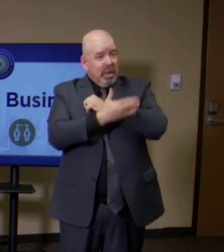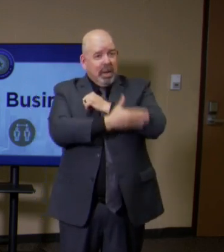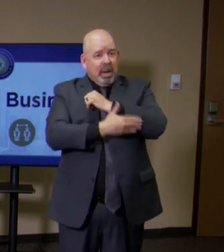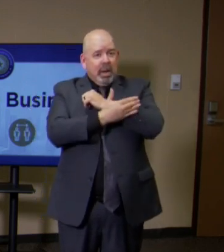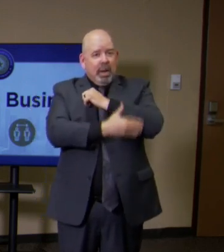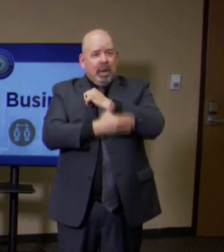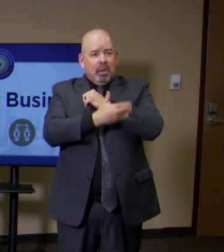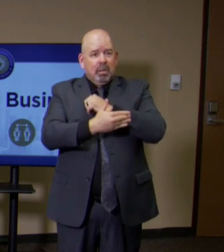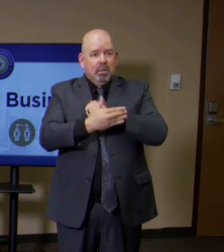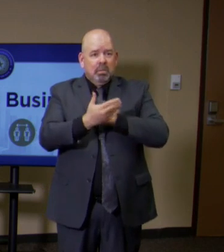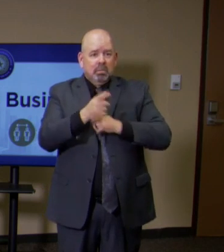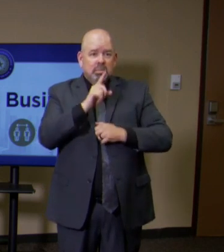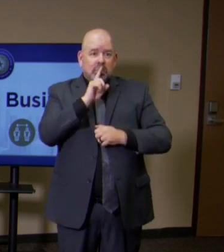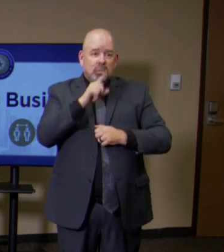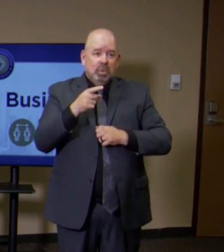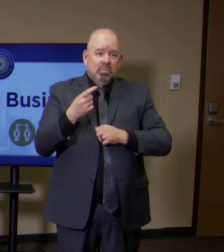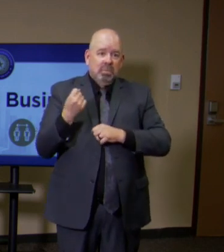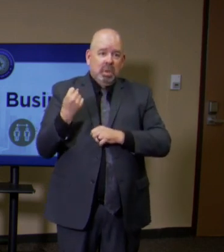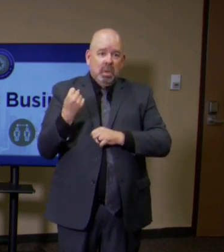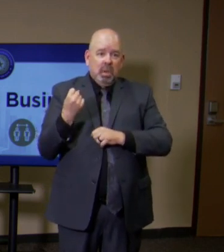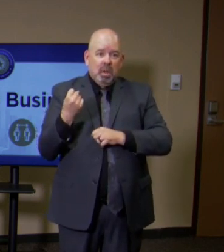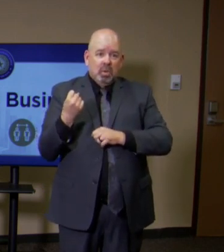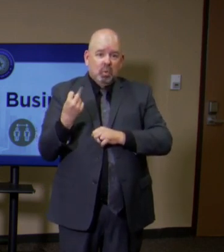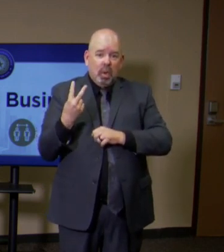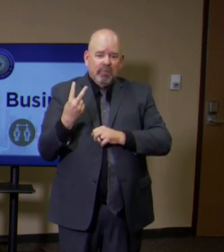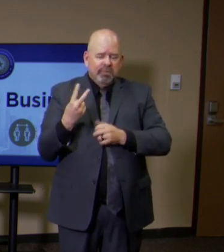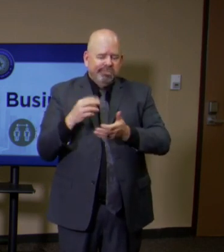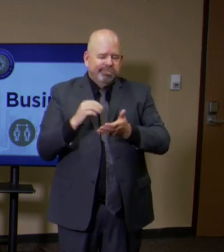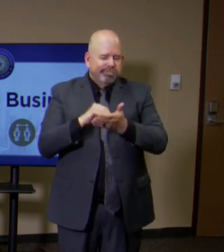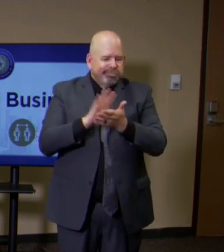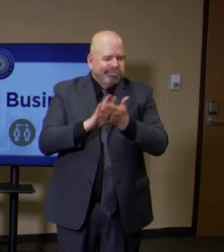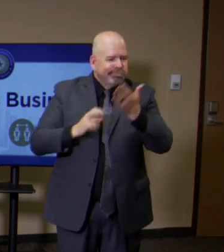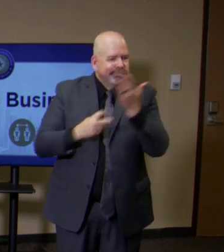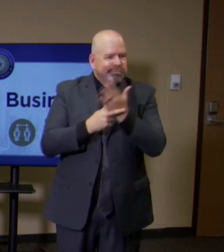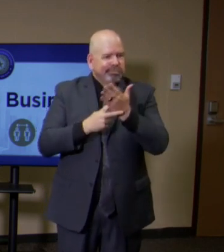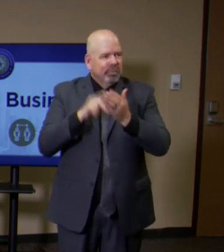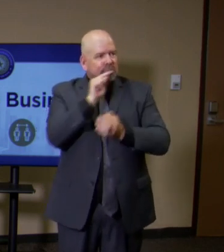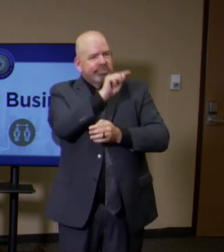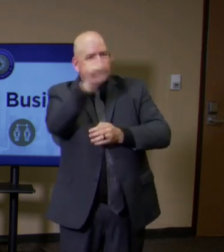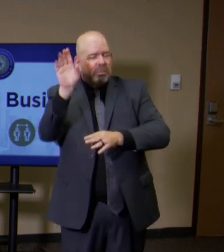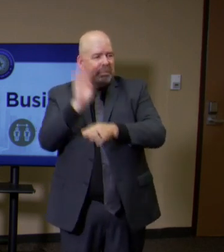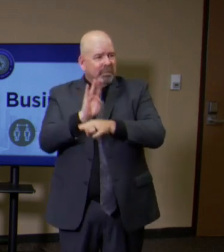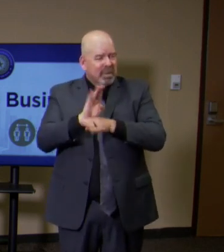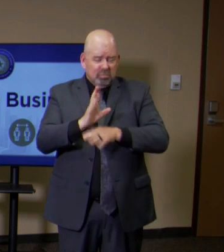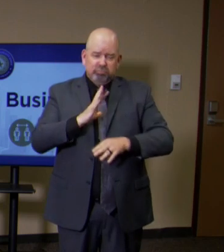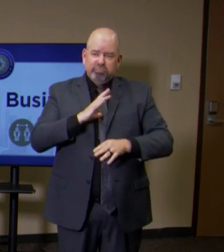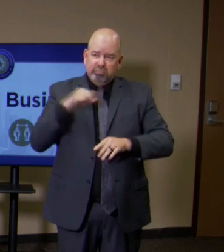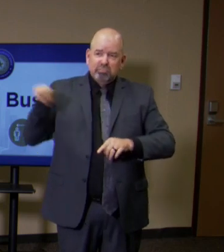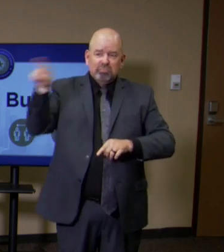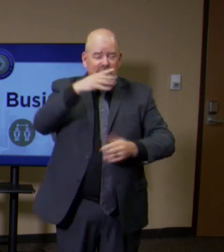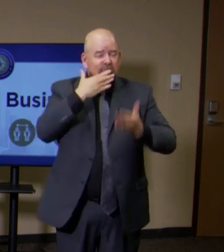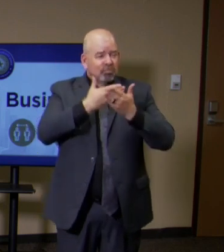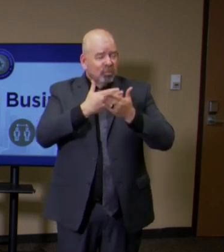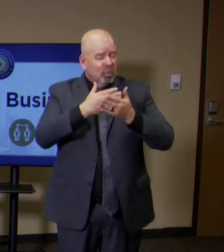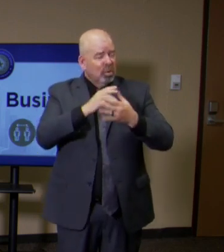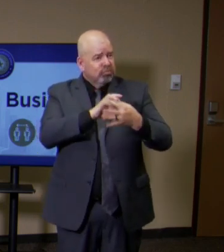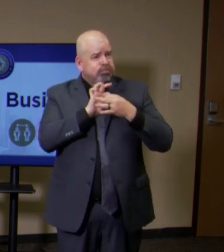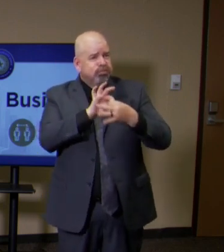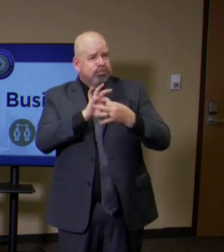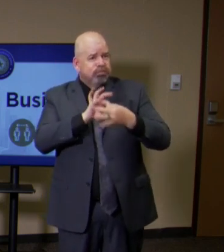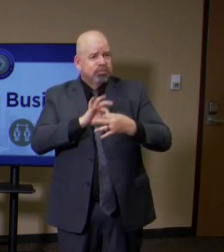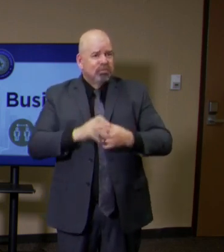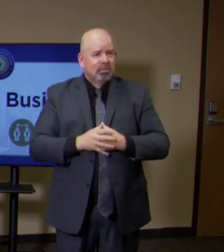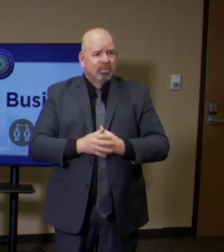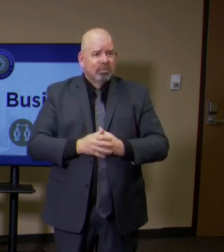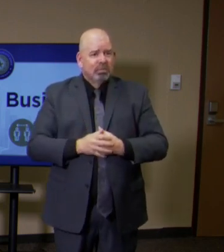citations written on businesses for doing things outside of the rules.